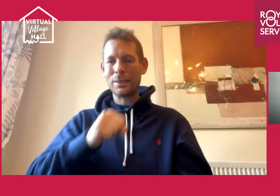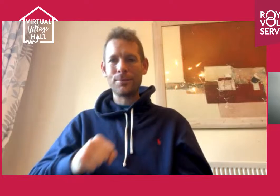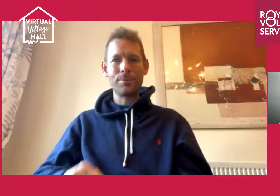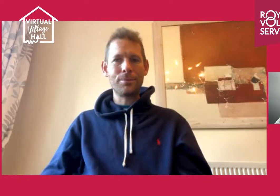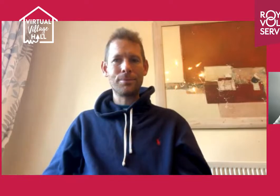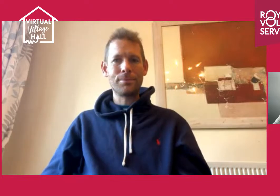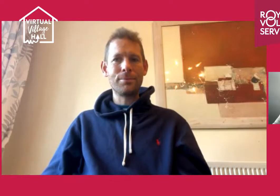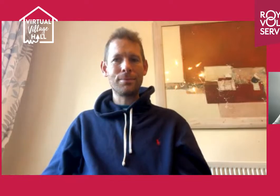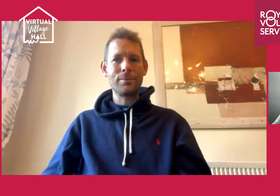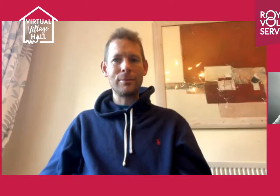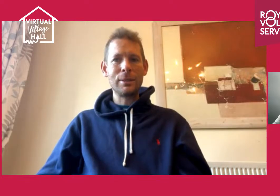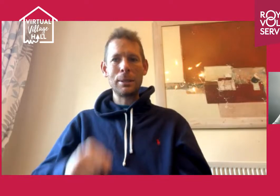And pig.